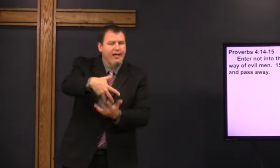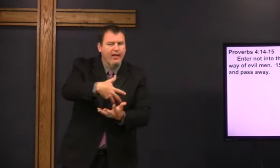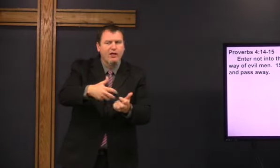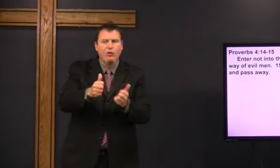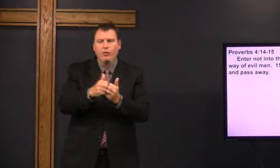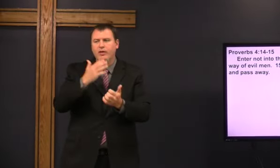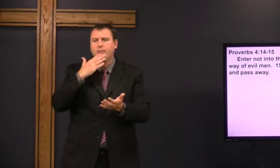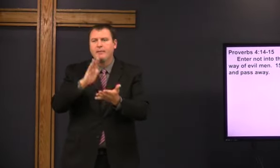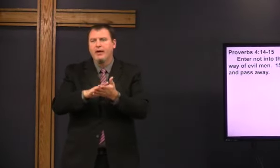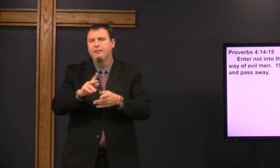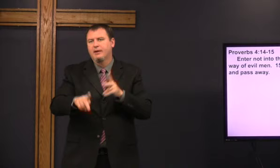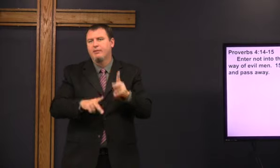Don't